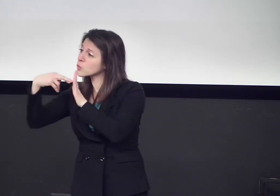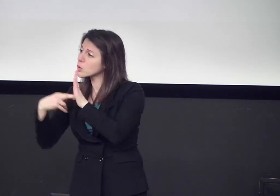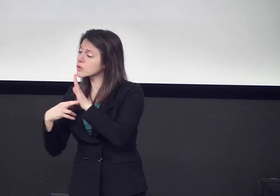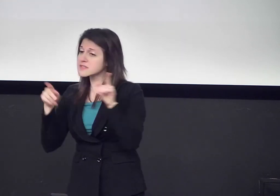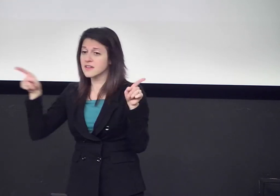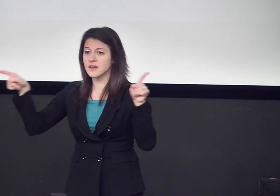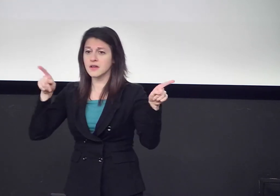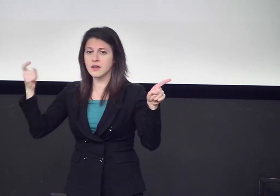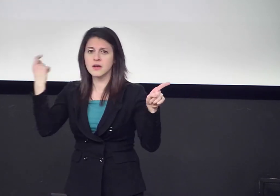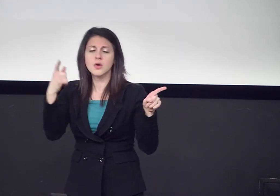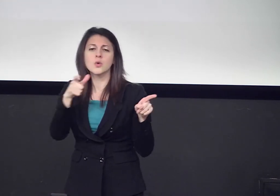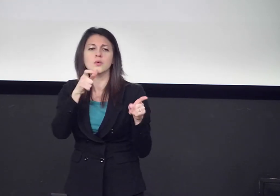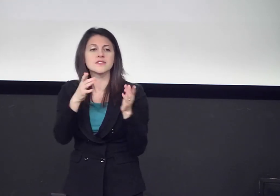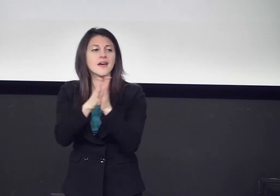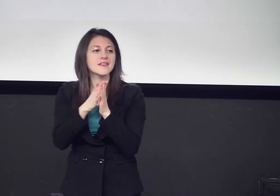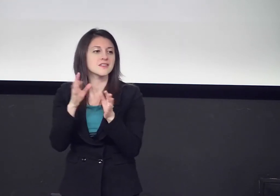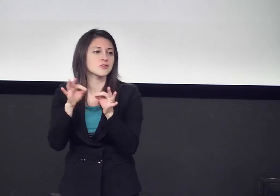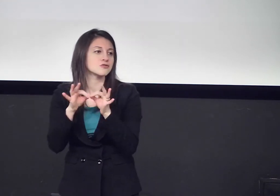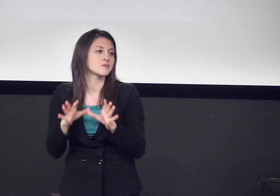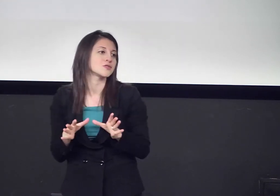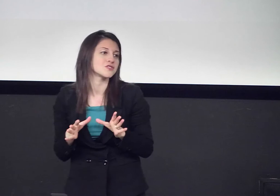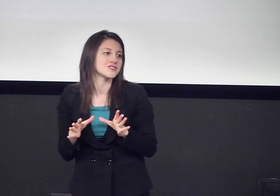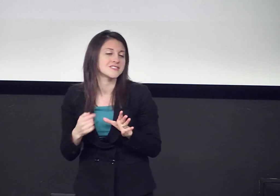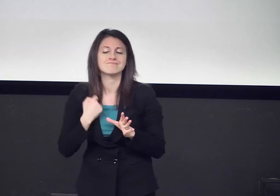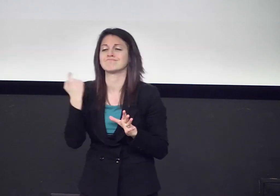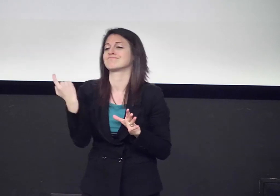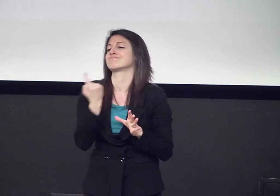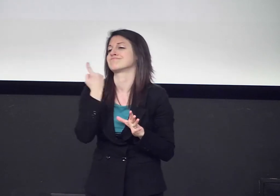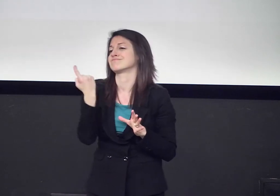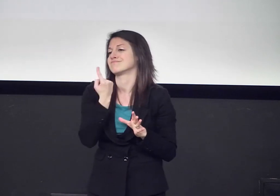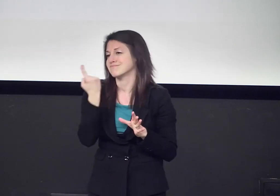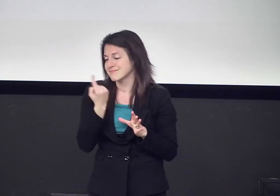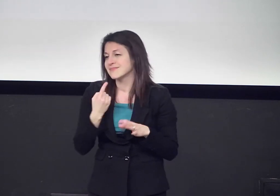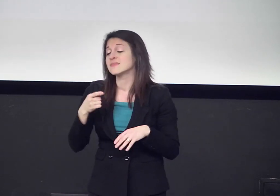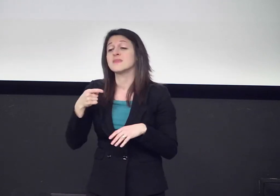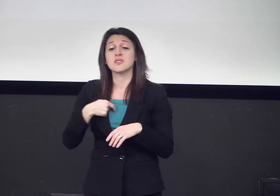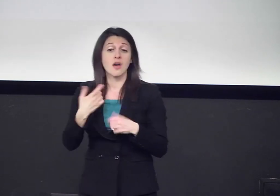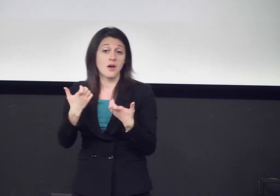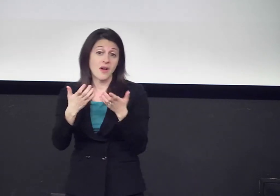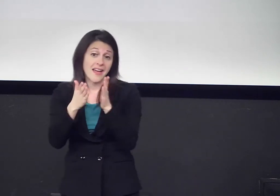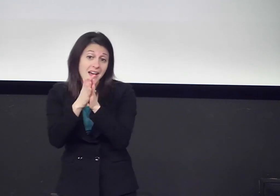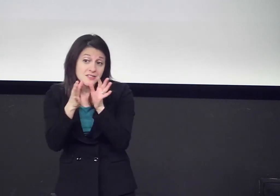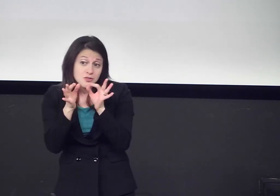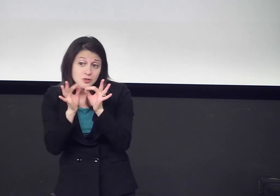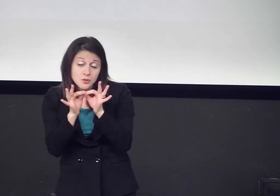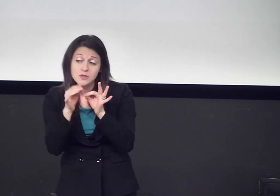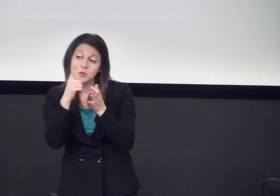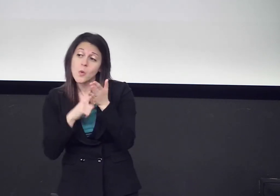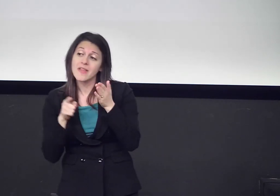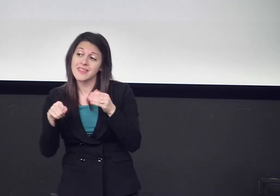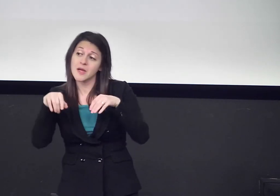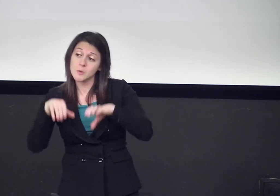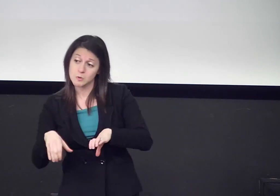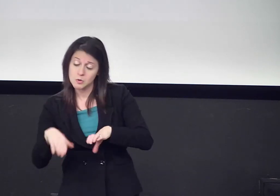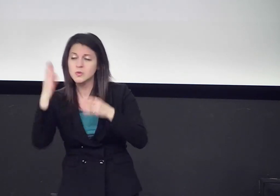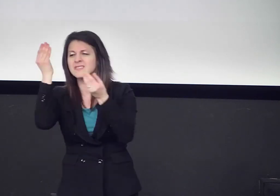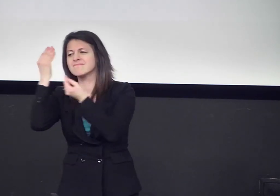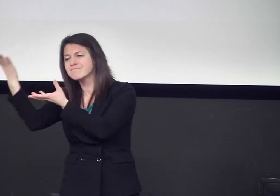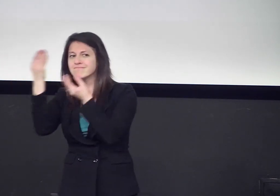educate the entire community about what's happening within VRS, and to let people know that they are not alone. And also to inform VRS providers,